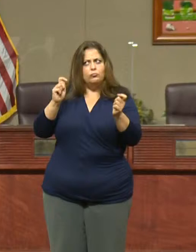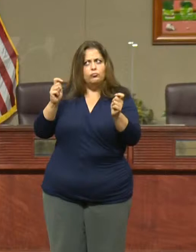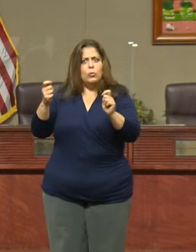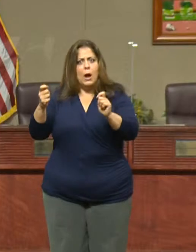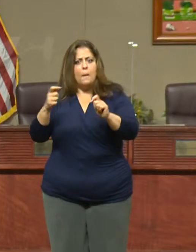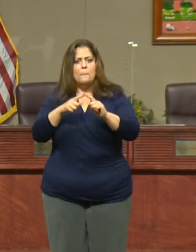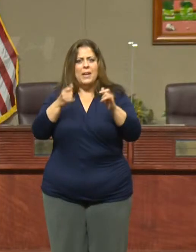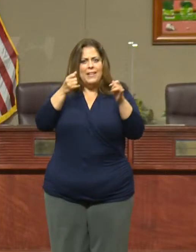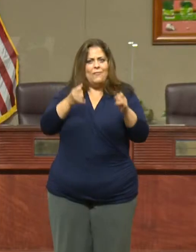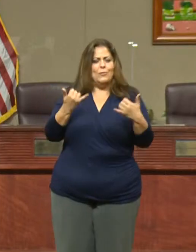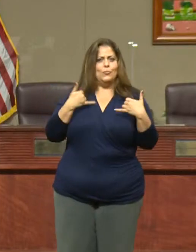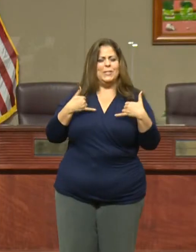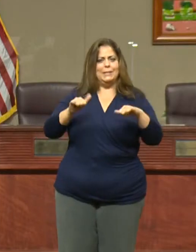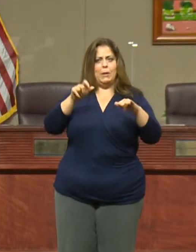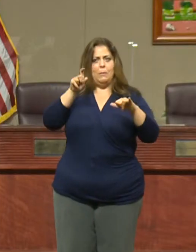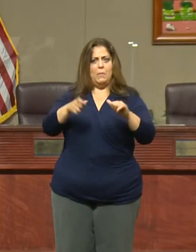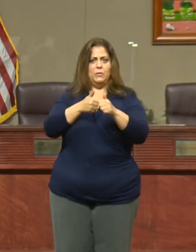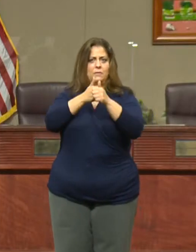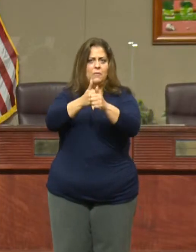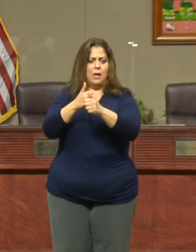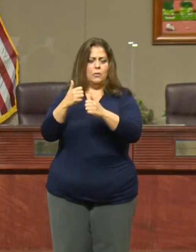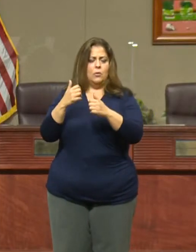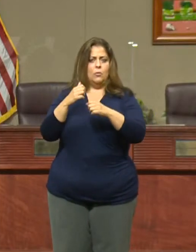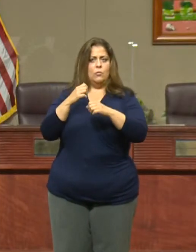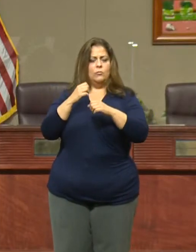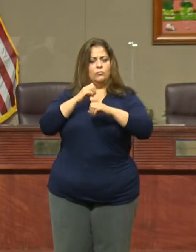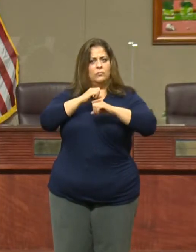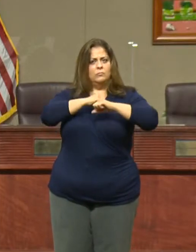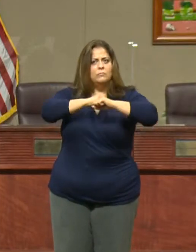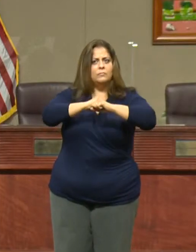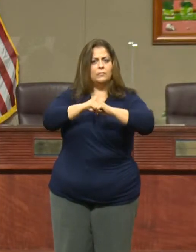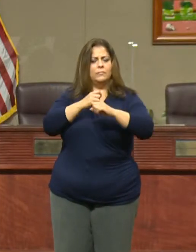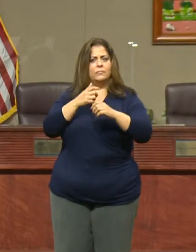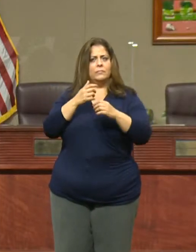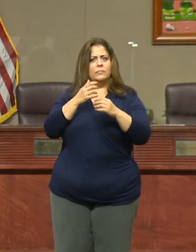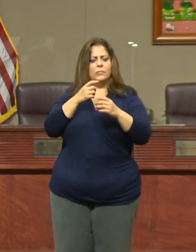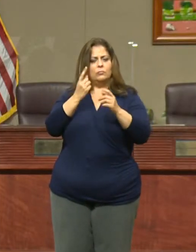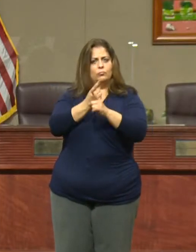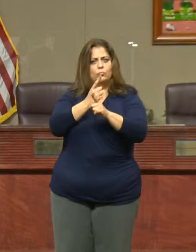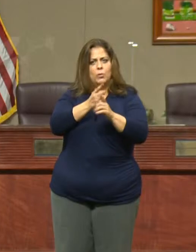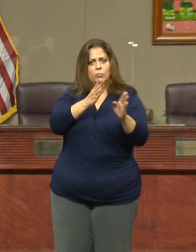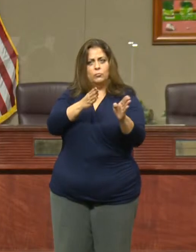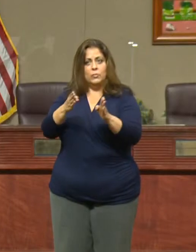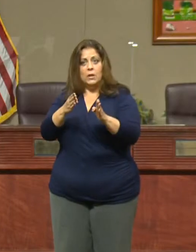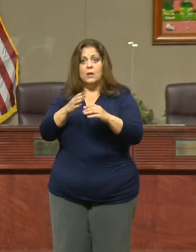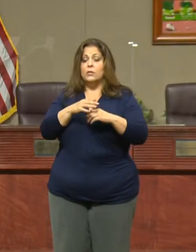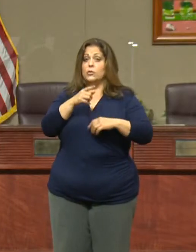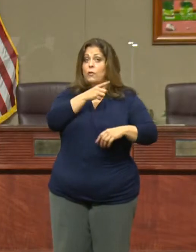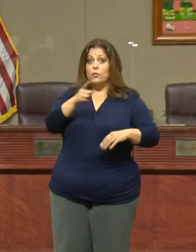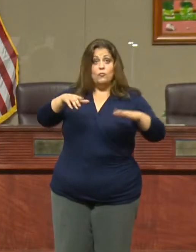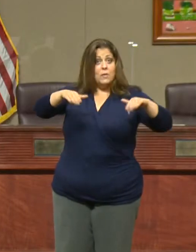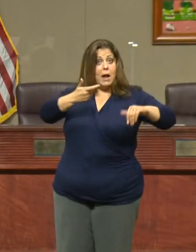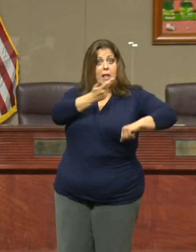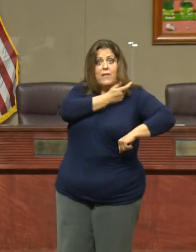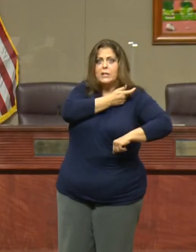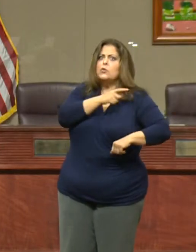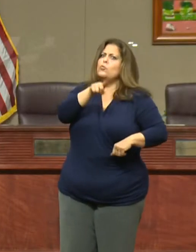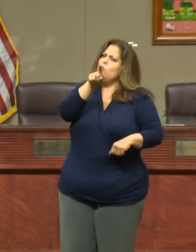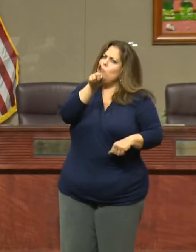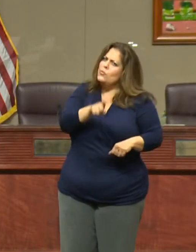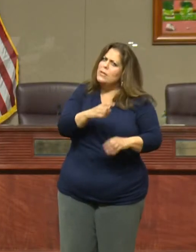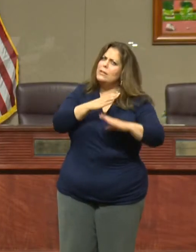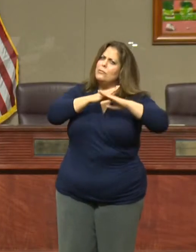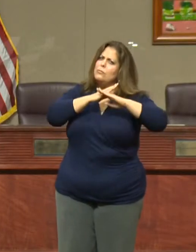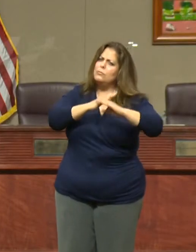it is important for those who are not vaccinated that you protect yourself. The virus is still around. You should